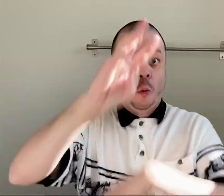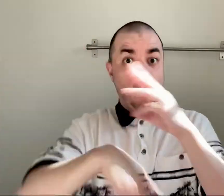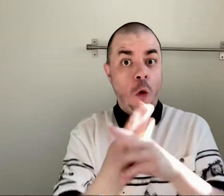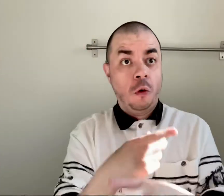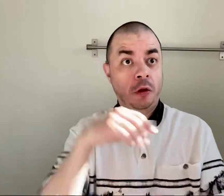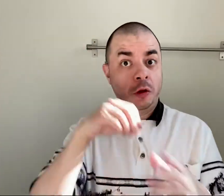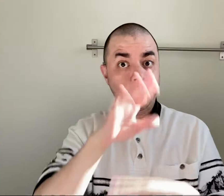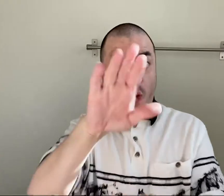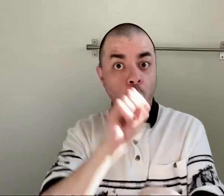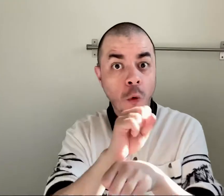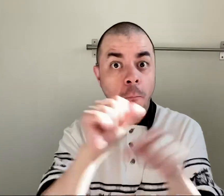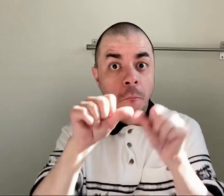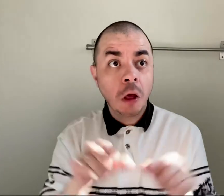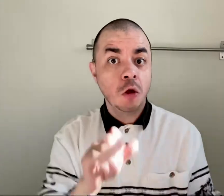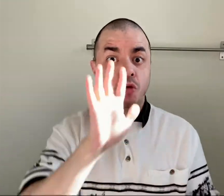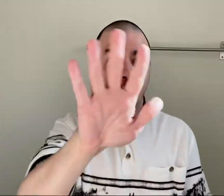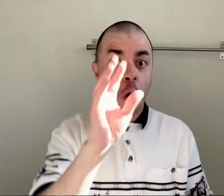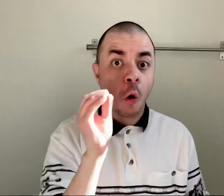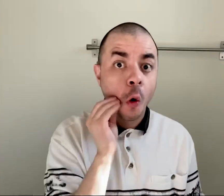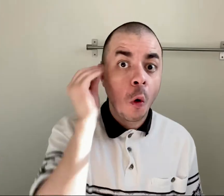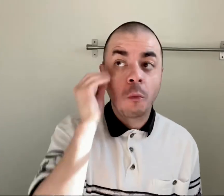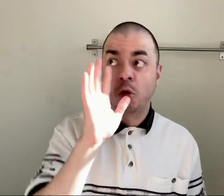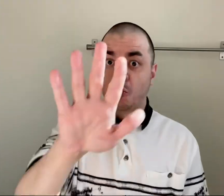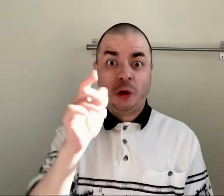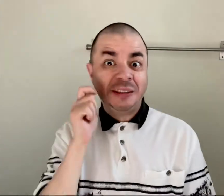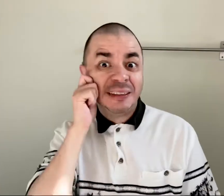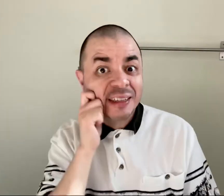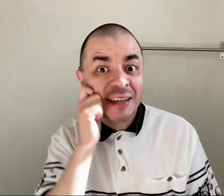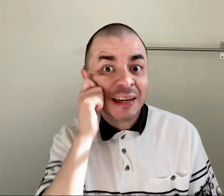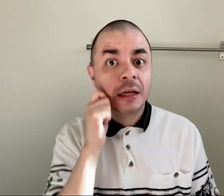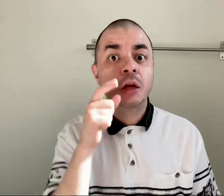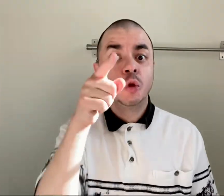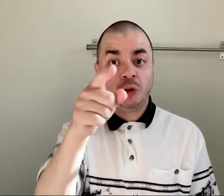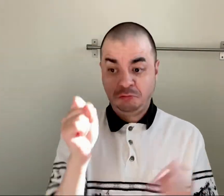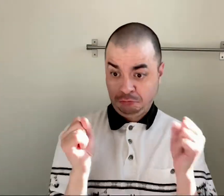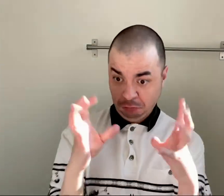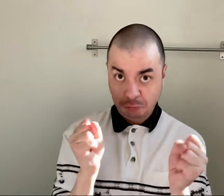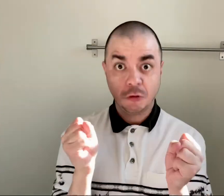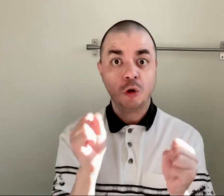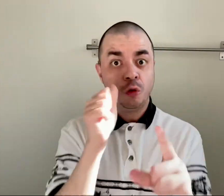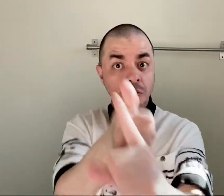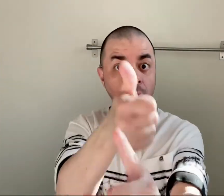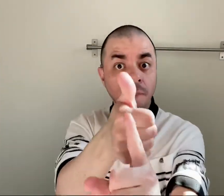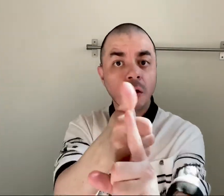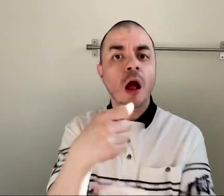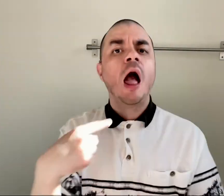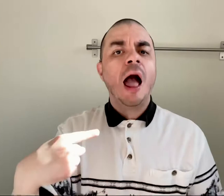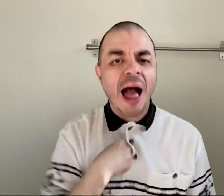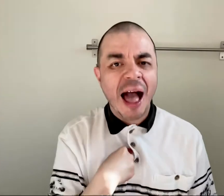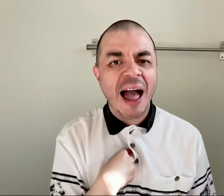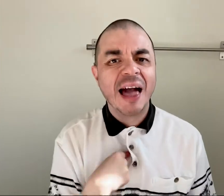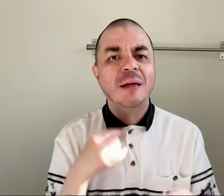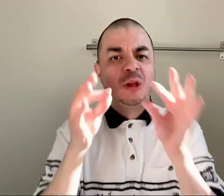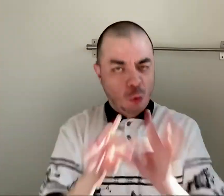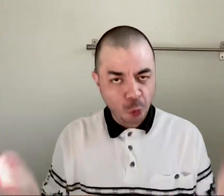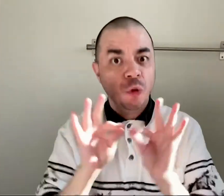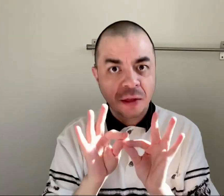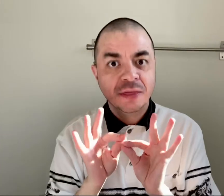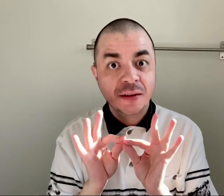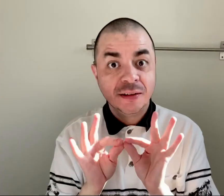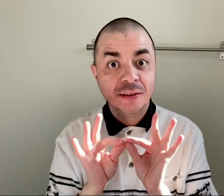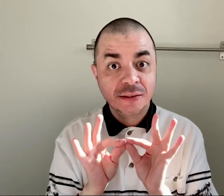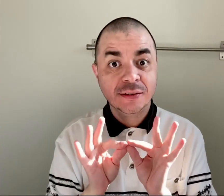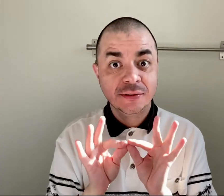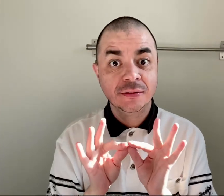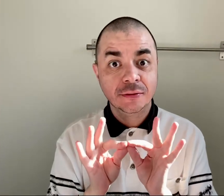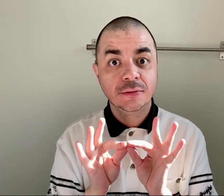world in the workplace in your home or in your own skin say these words to yourself i'm worth it